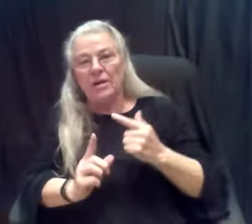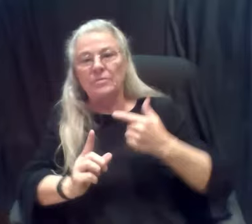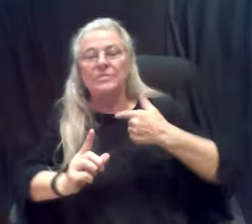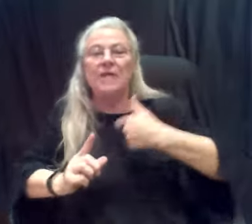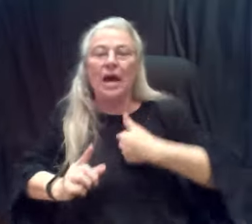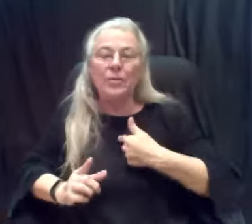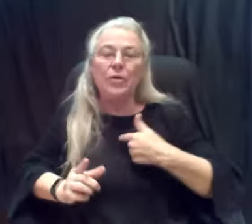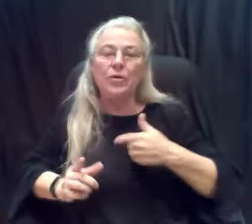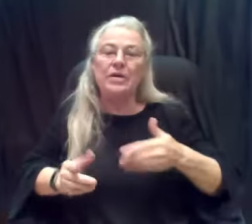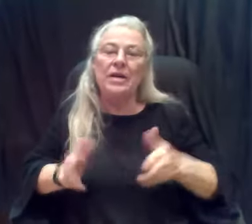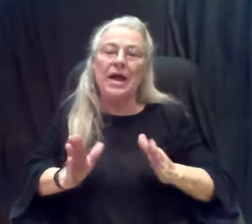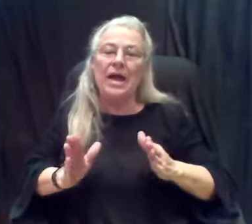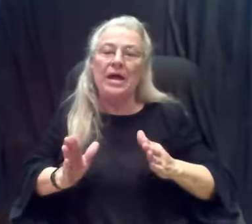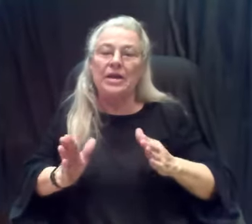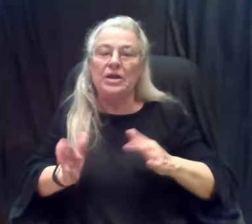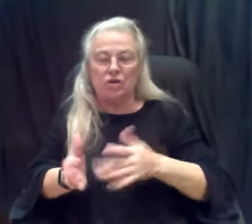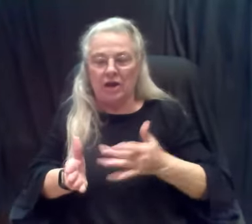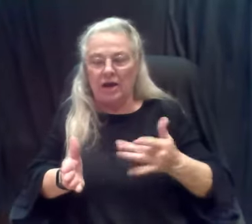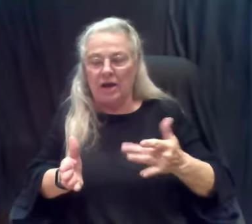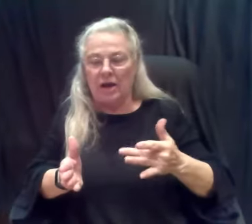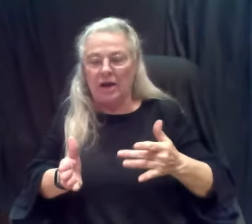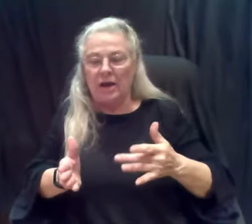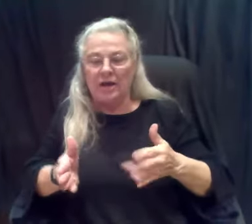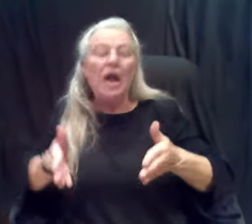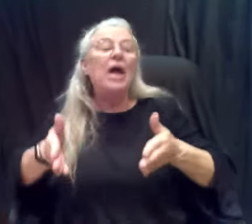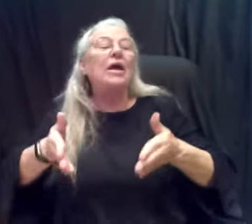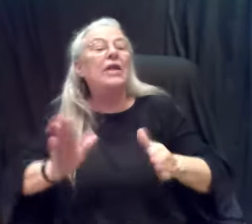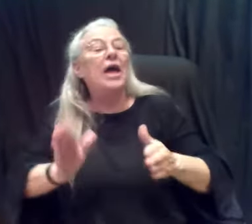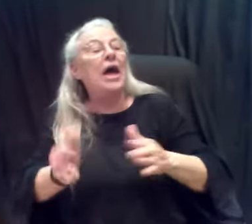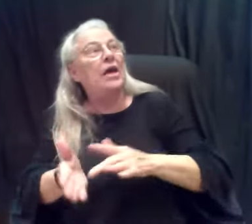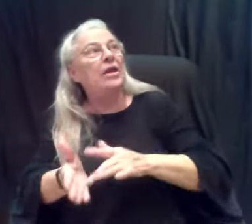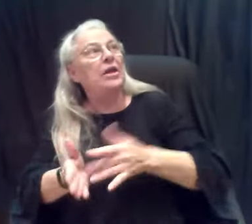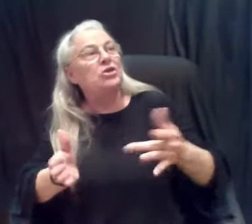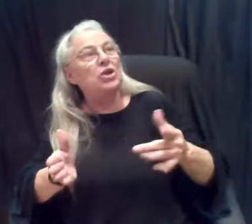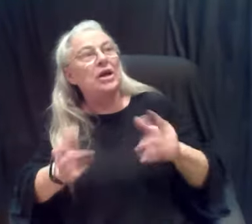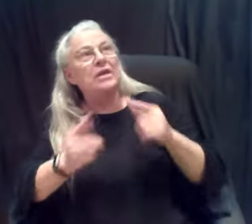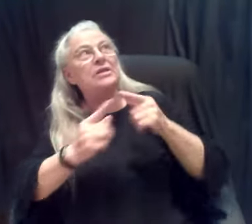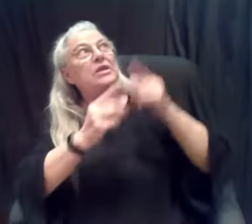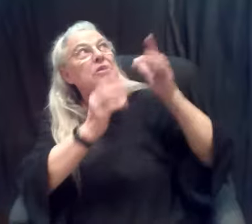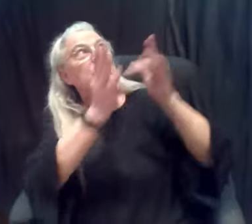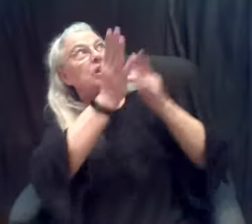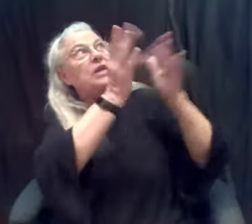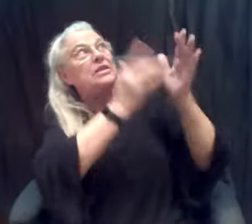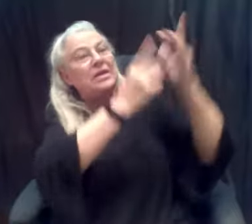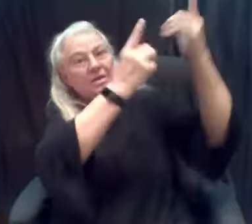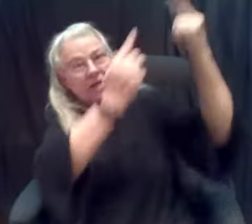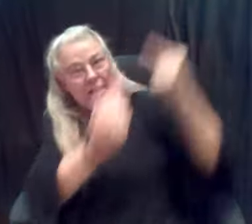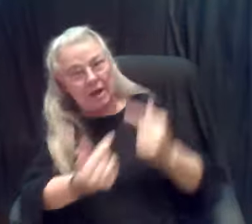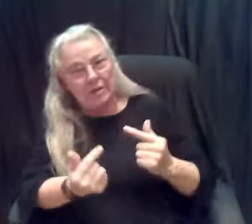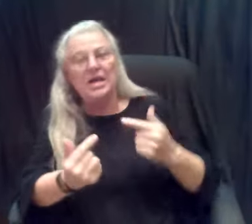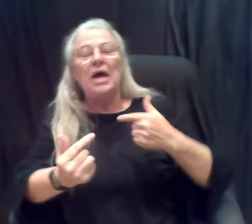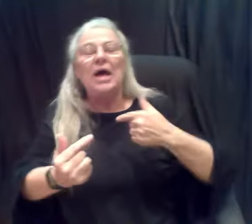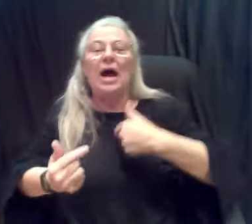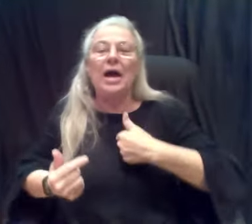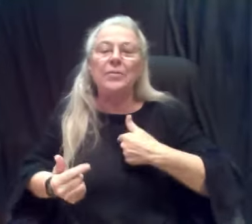comes, I'm going to let it shine. Let it shine till Jesus comes, I'm going